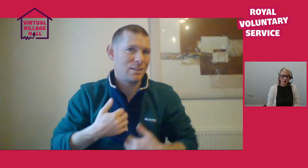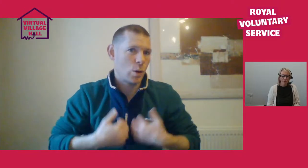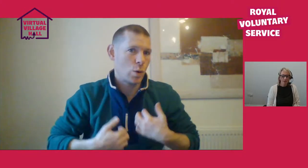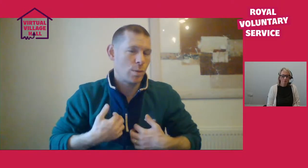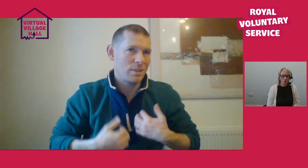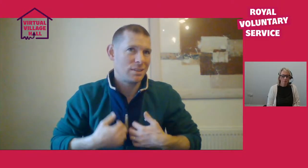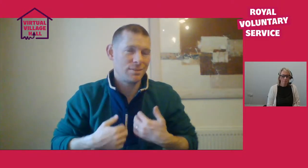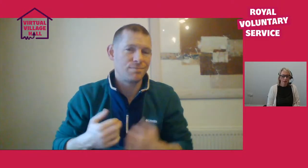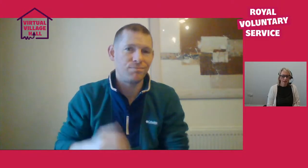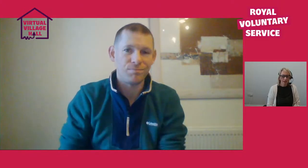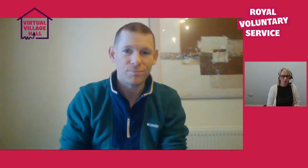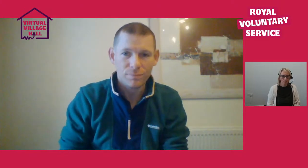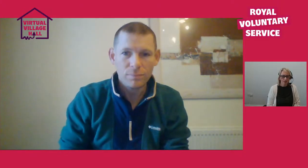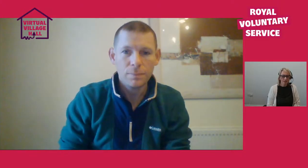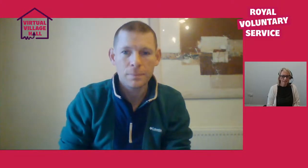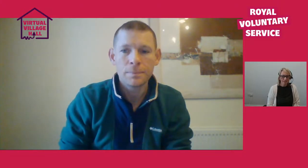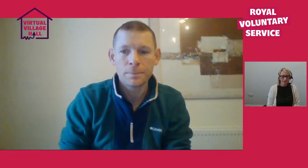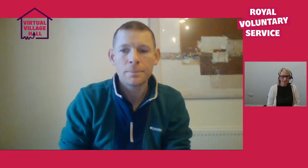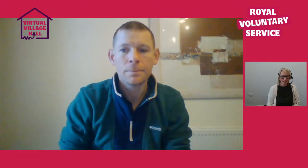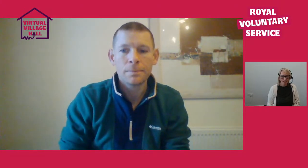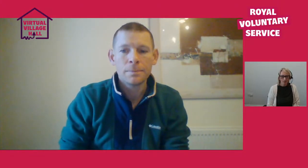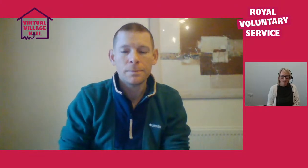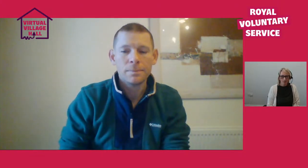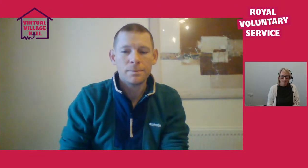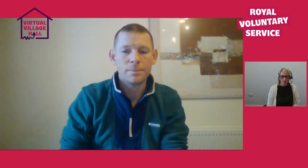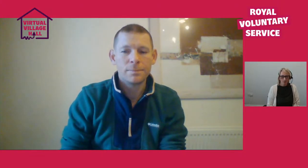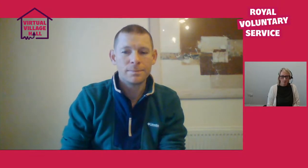So I'm going to give you my hobbies.